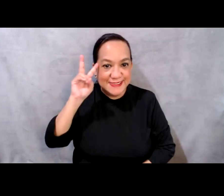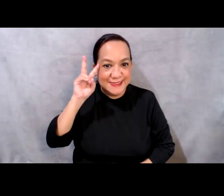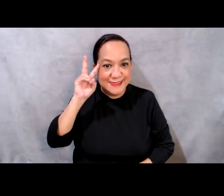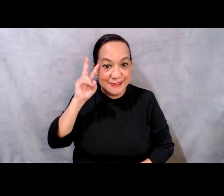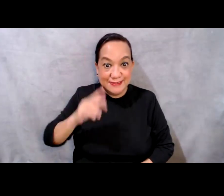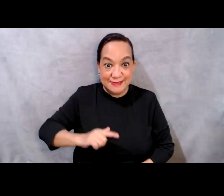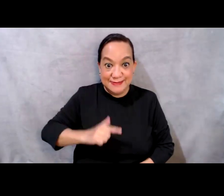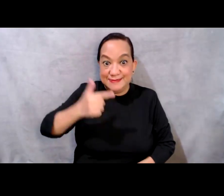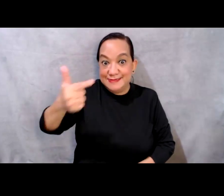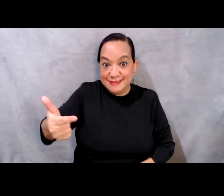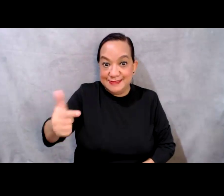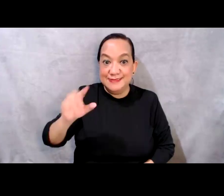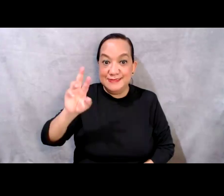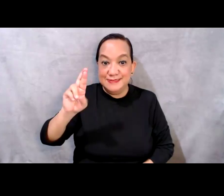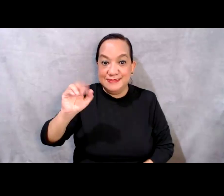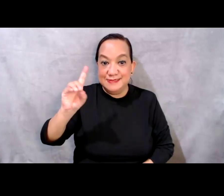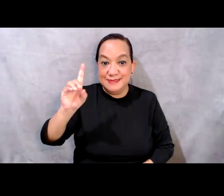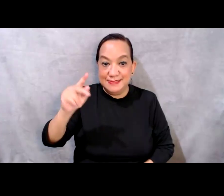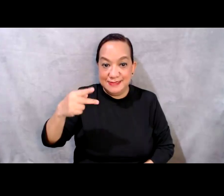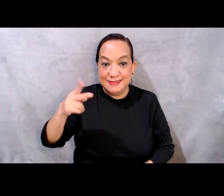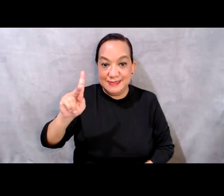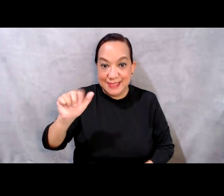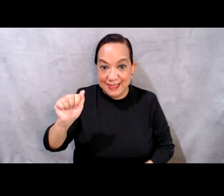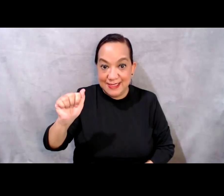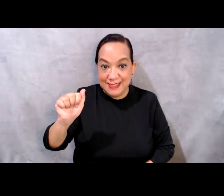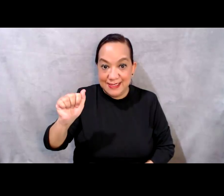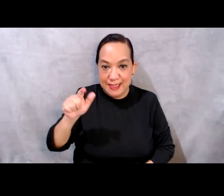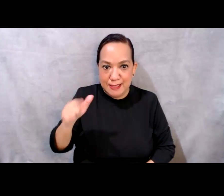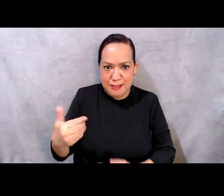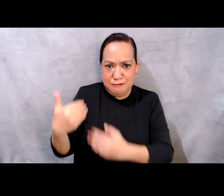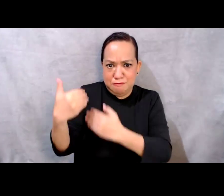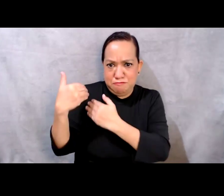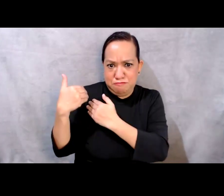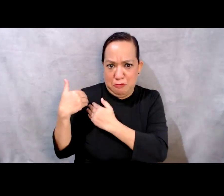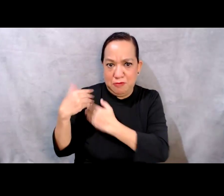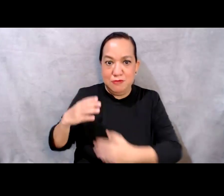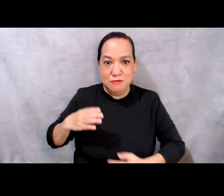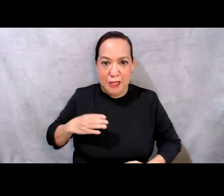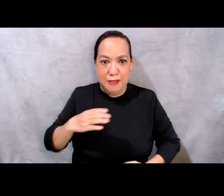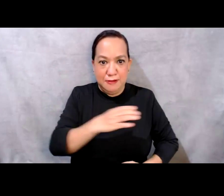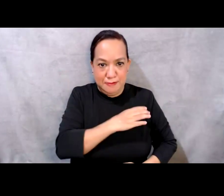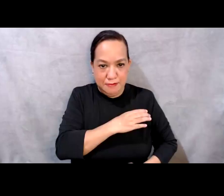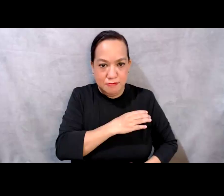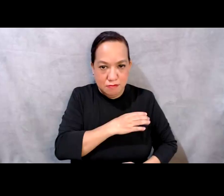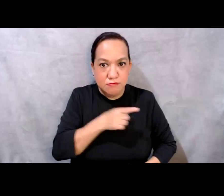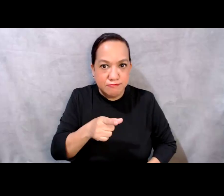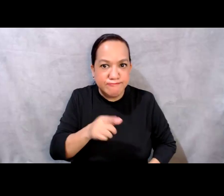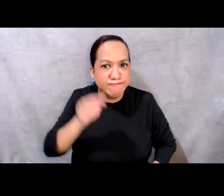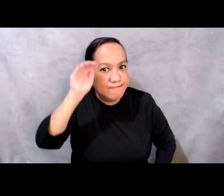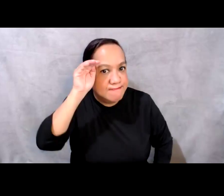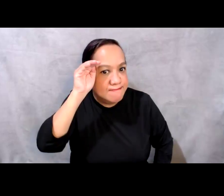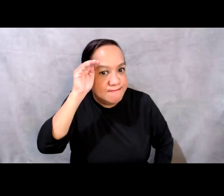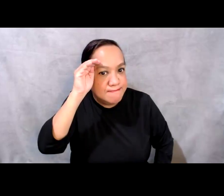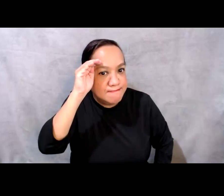we've already heard the scale of safeguards violations and harm that ADB projects can have from all of our speakers. And we've also heard the